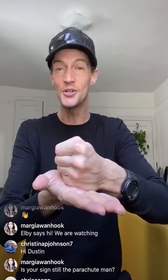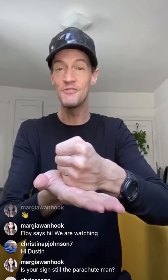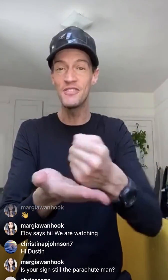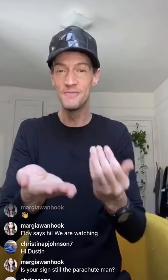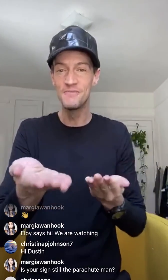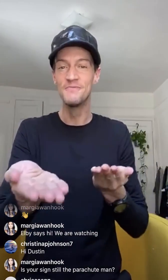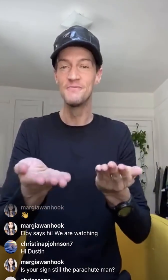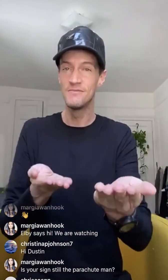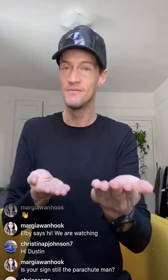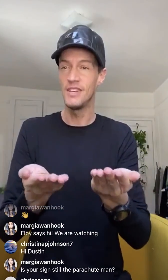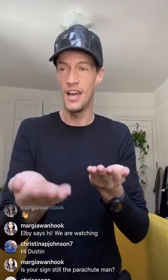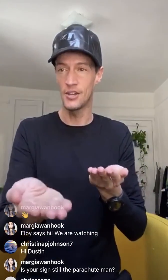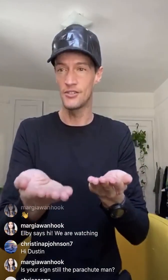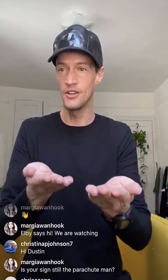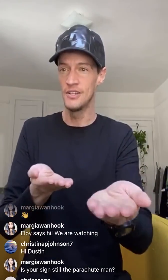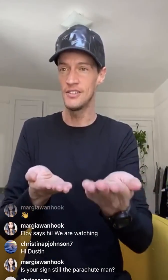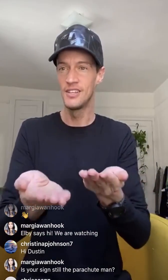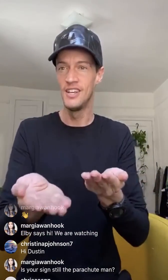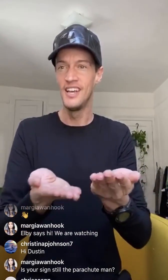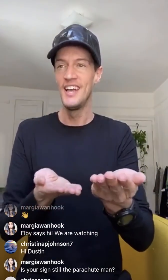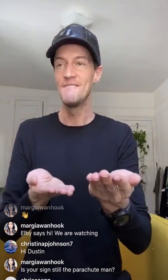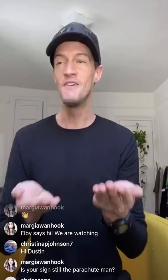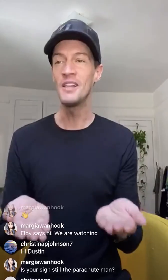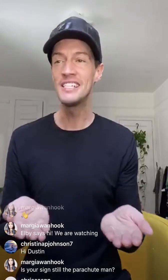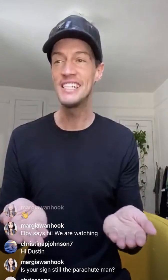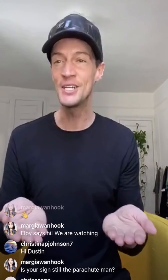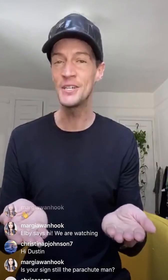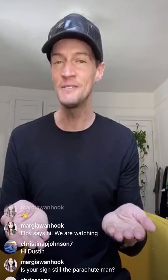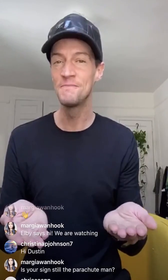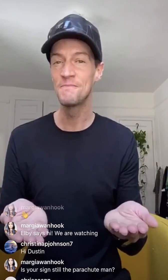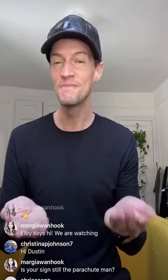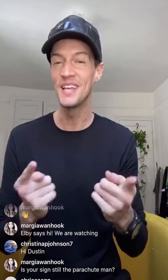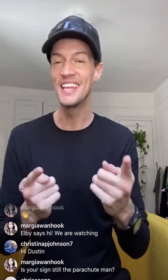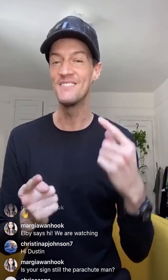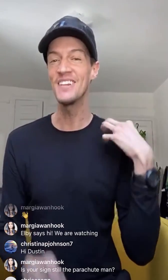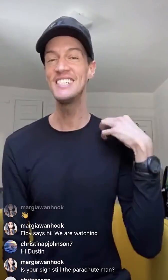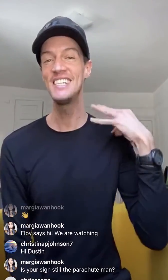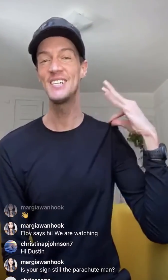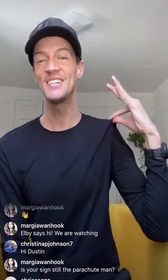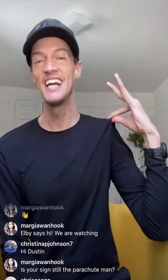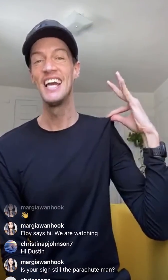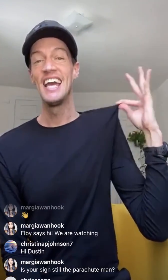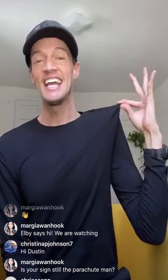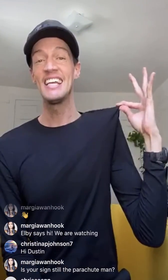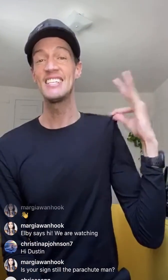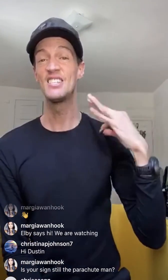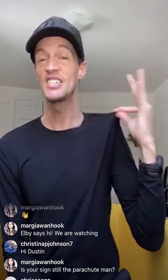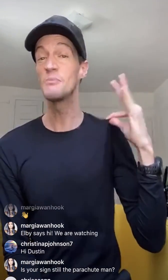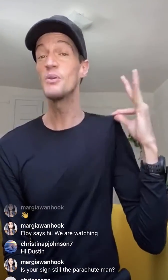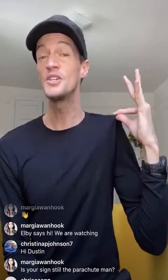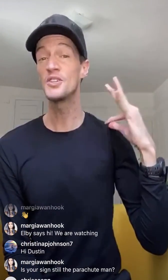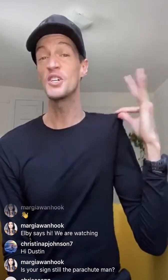yep, we just grab it and move it. If you want to fix something or make something, fix, make. If you want to